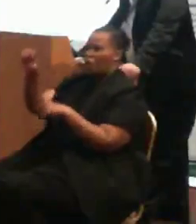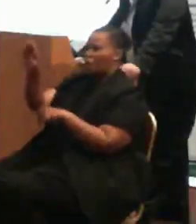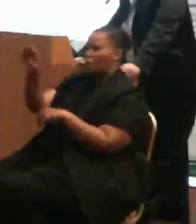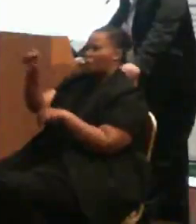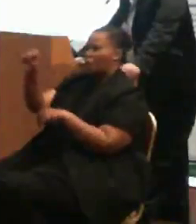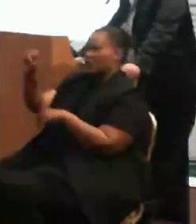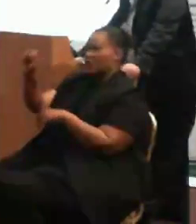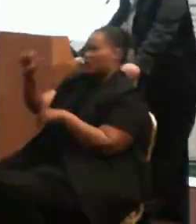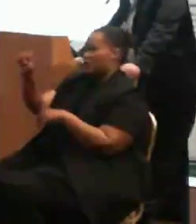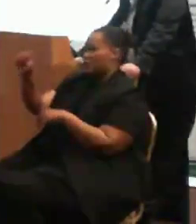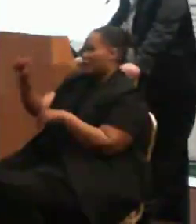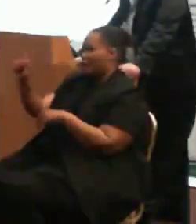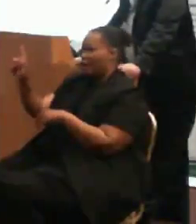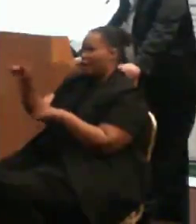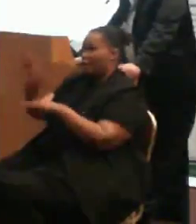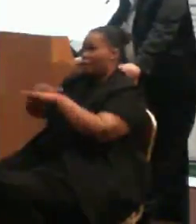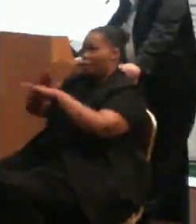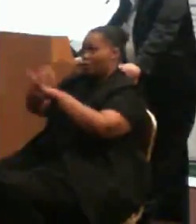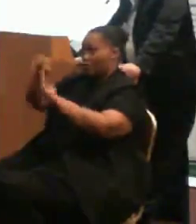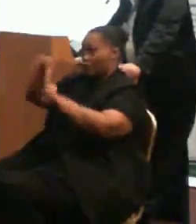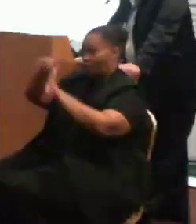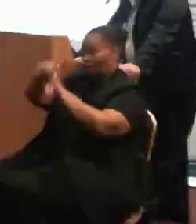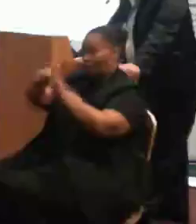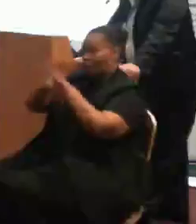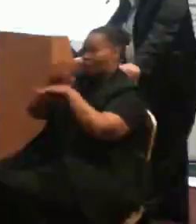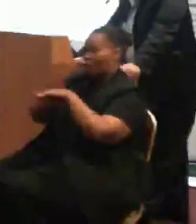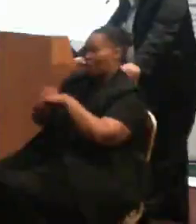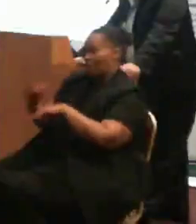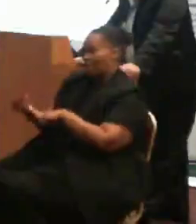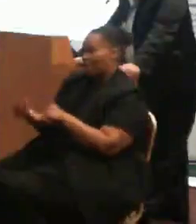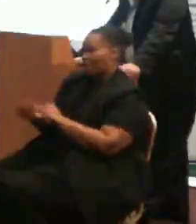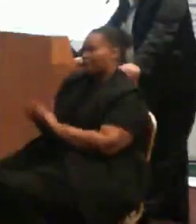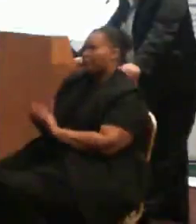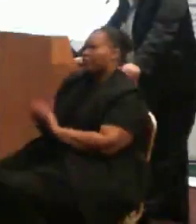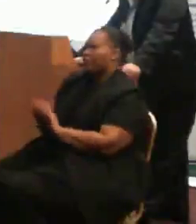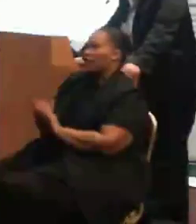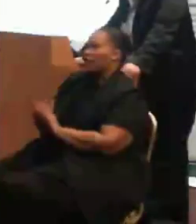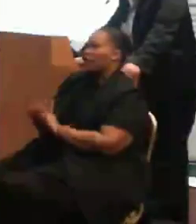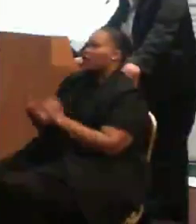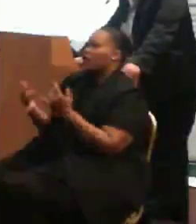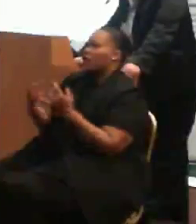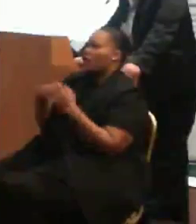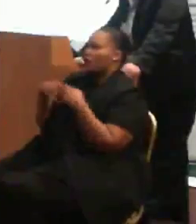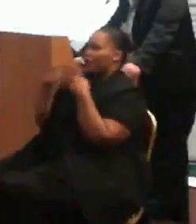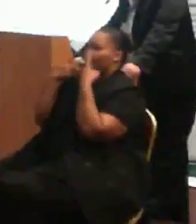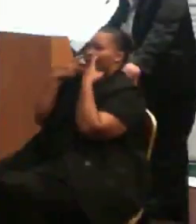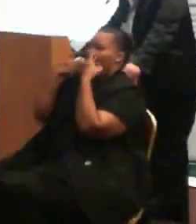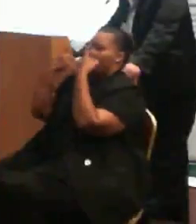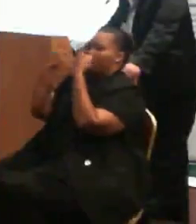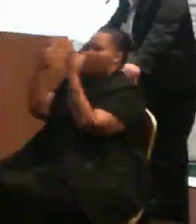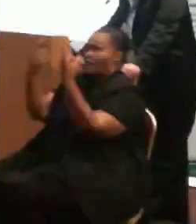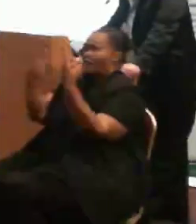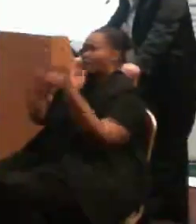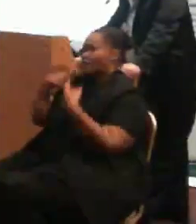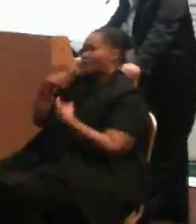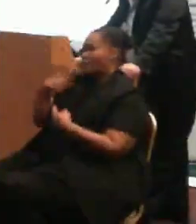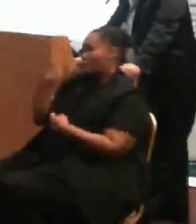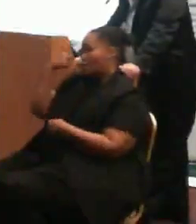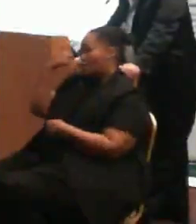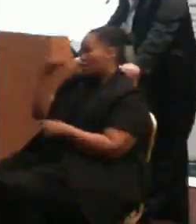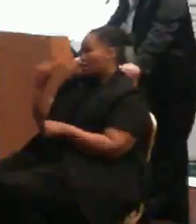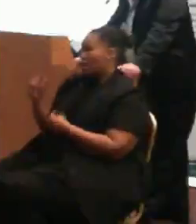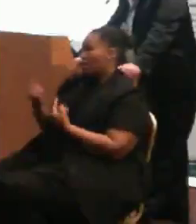more to it. And it's deeper, it's much deeper. And then I cry when I say that I can't believe